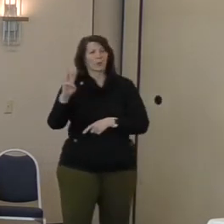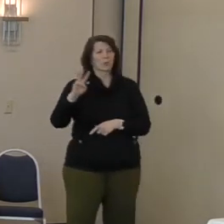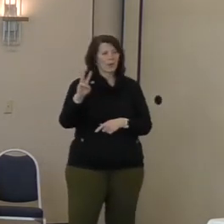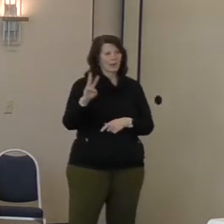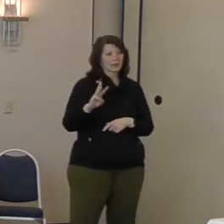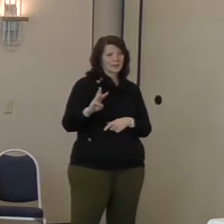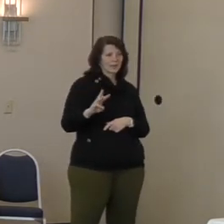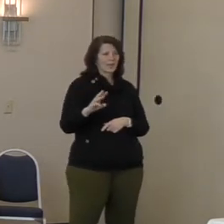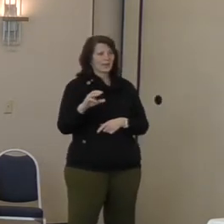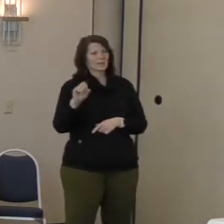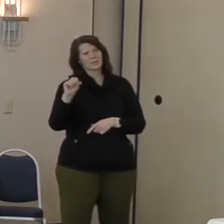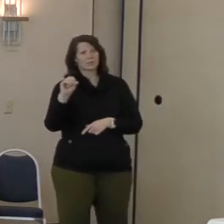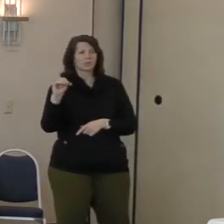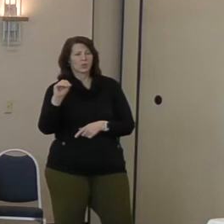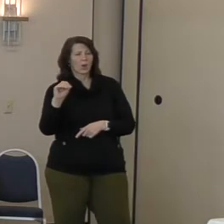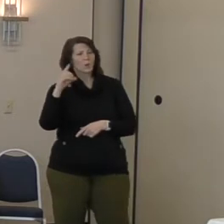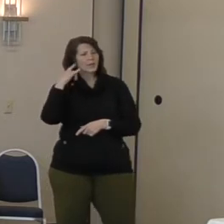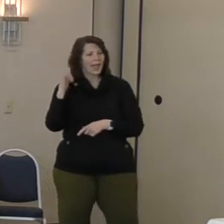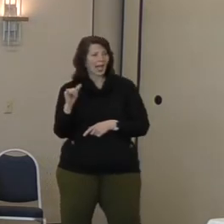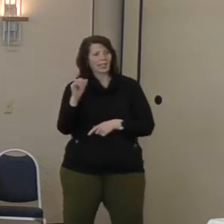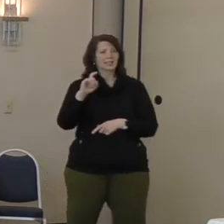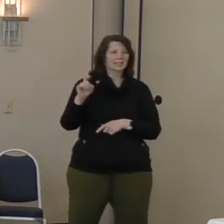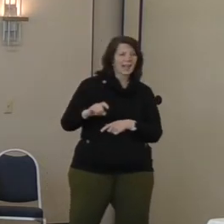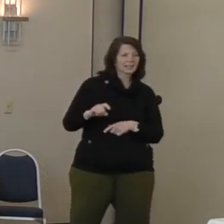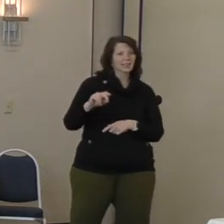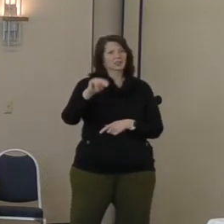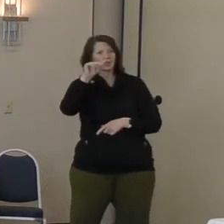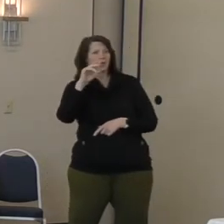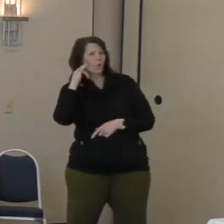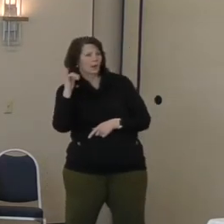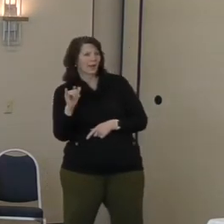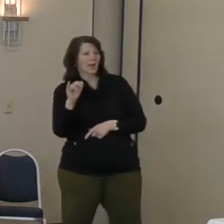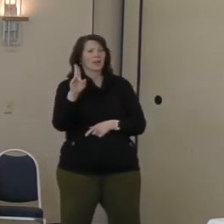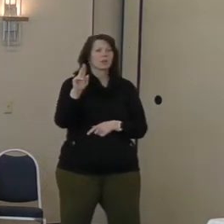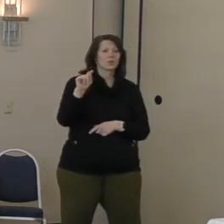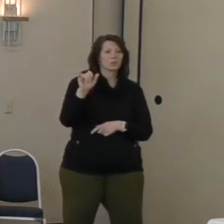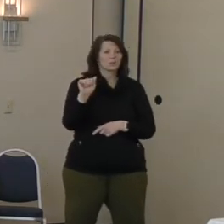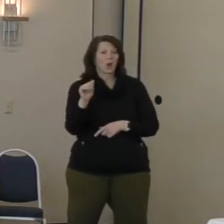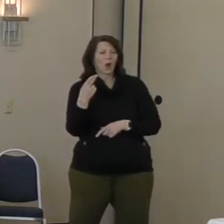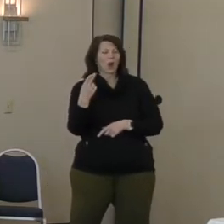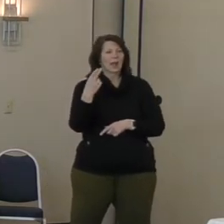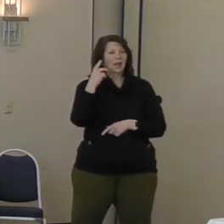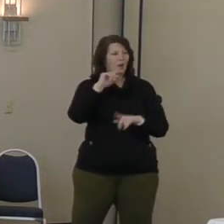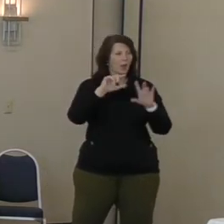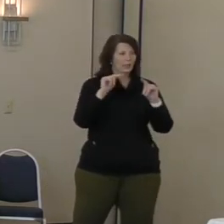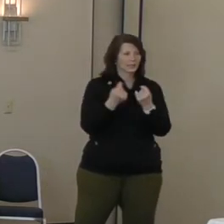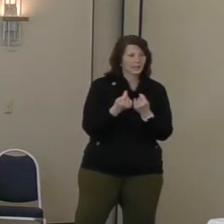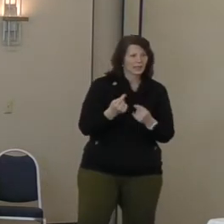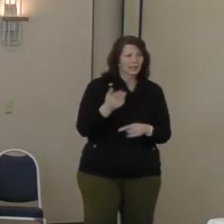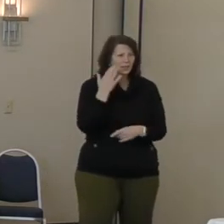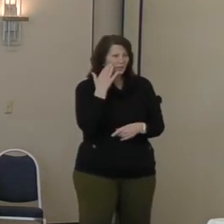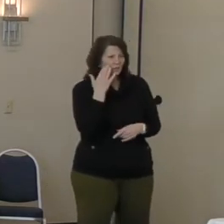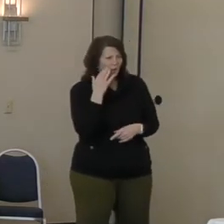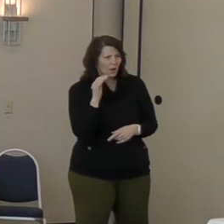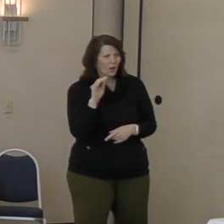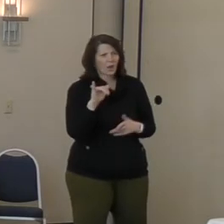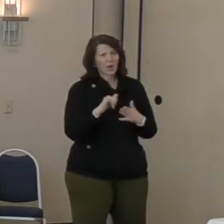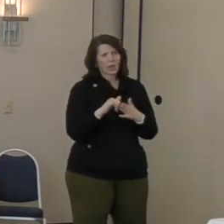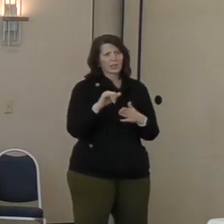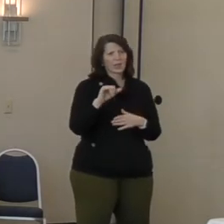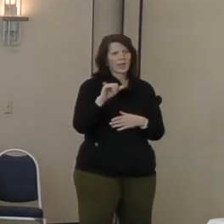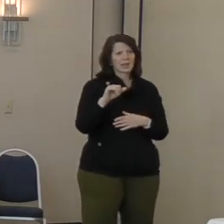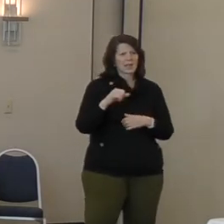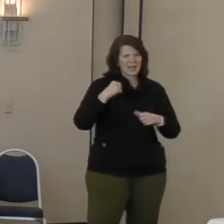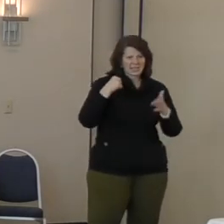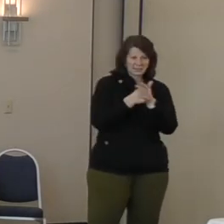It's SoCal, it's Texas, and it's NorCal, and it's Utah and all these teams. And we get there, and you're like, you know, all that smash ball stuff